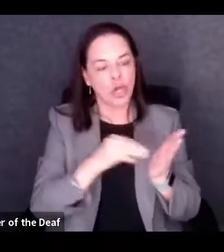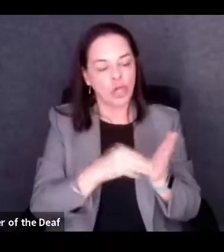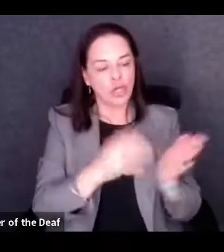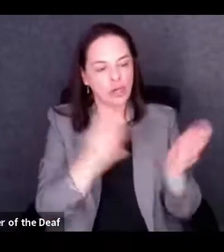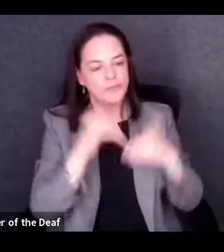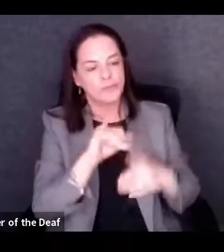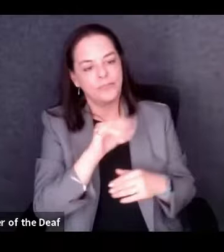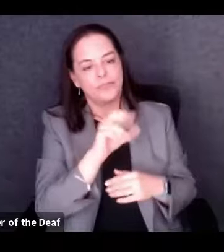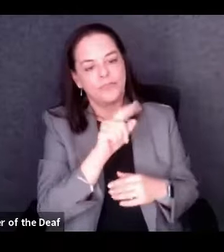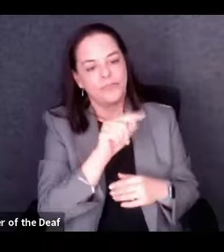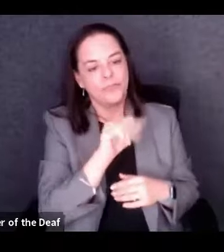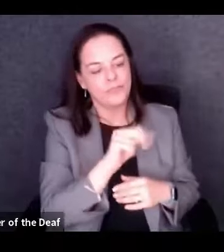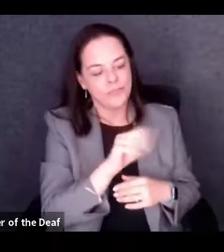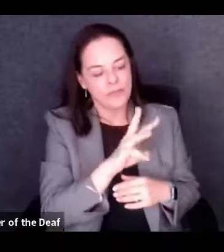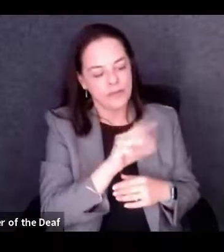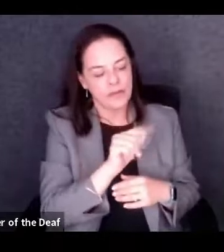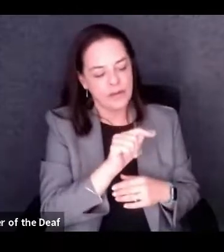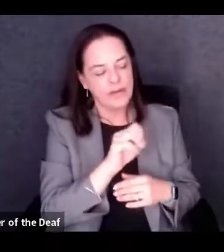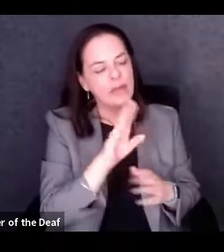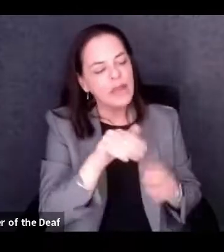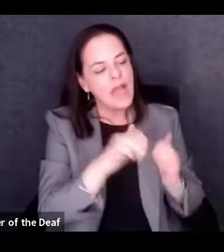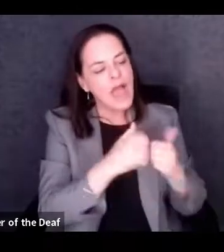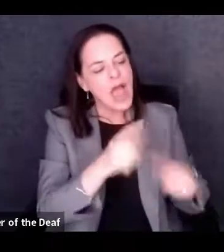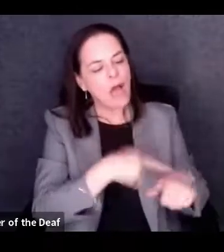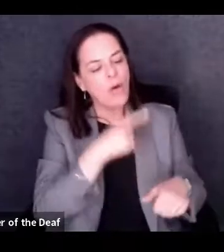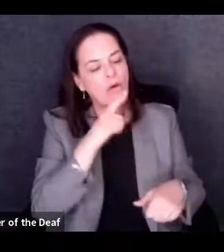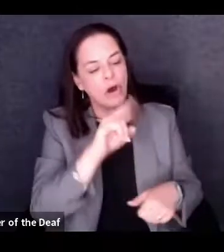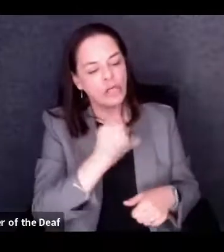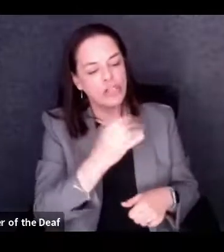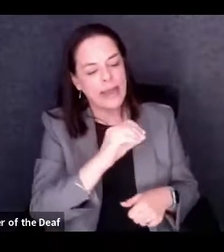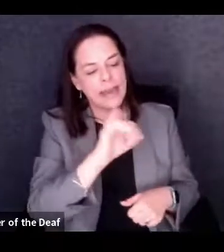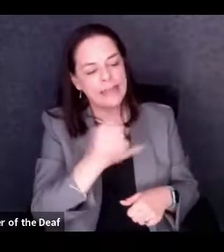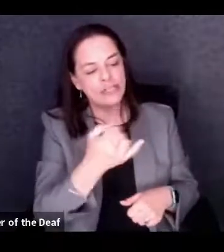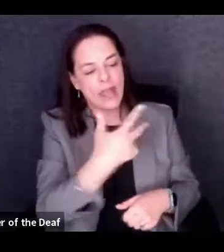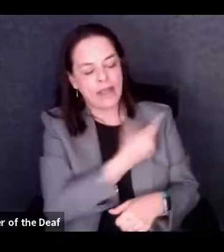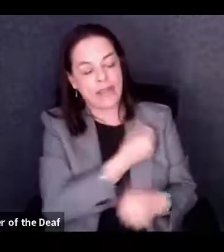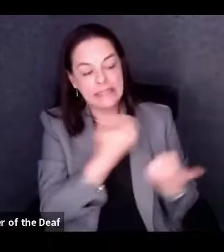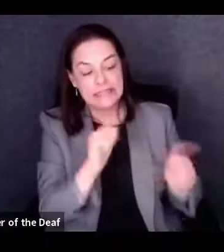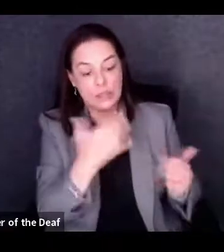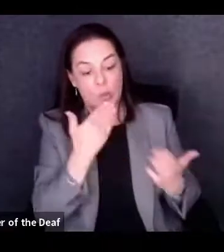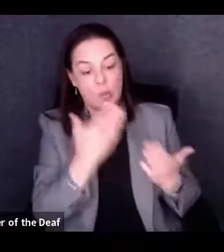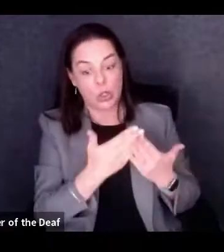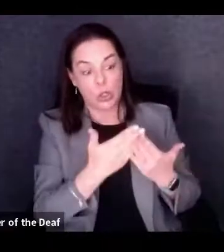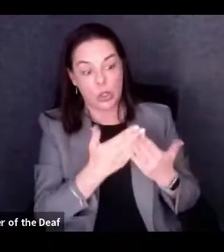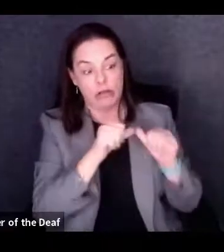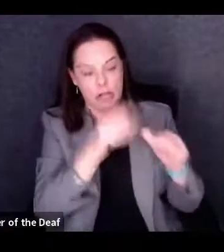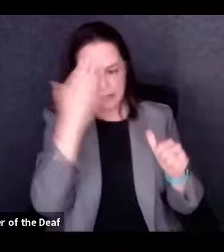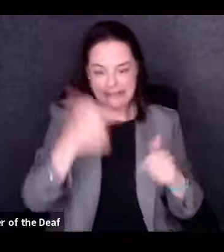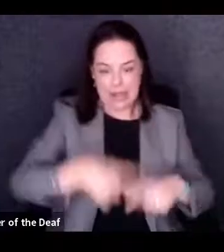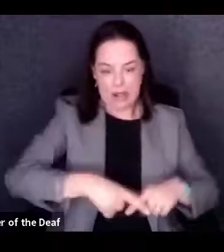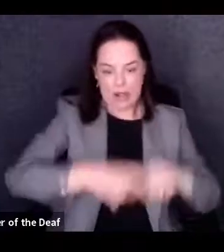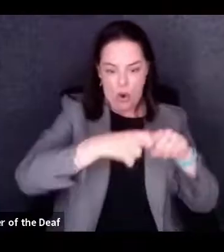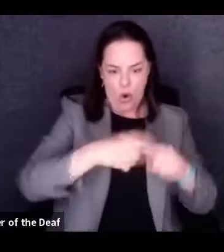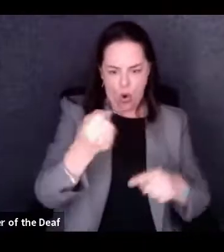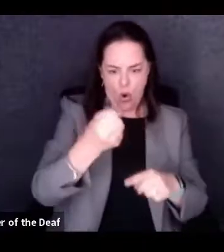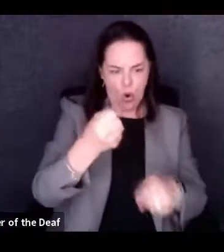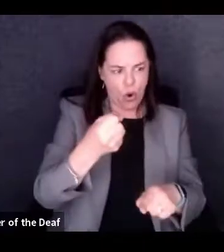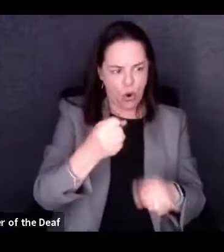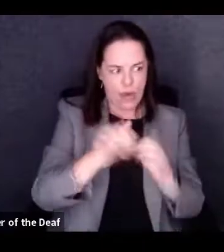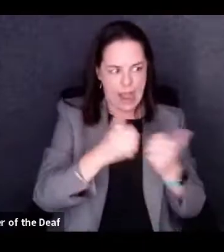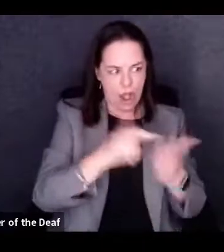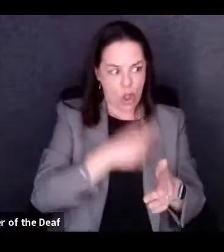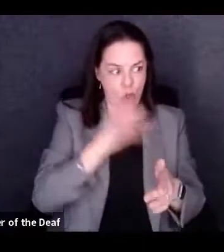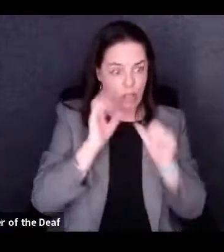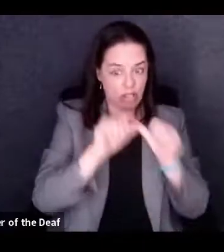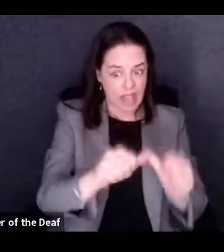question from Justin with WAT. How long are the J&J vaccines still good since they are on hold at this point? I do